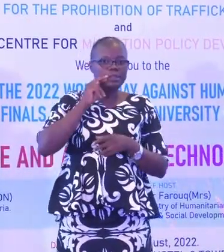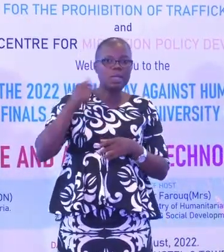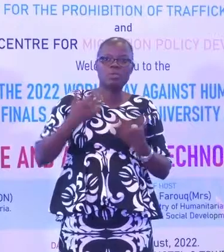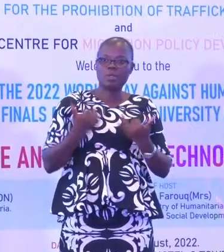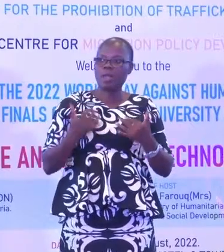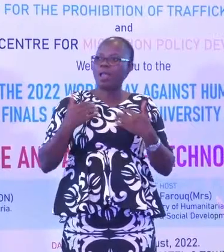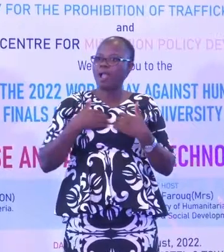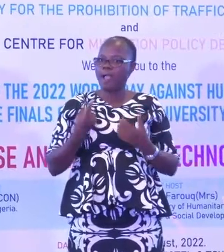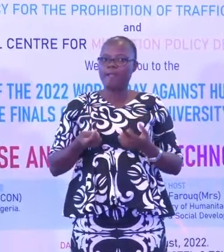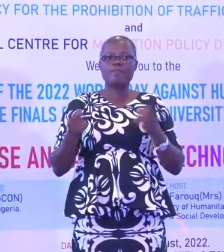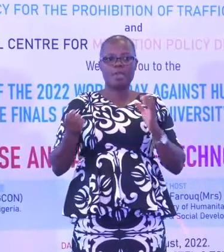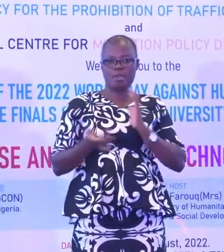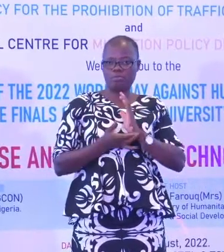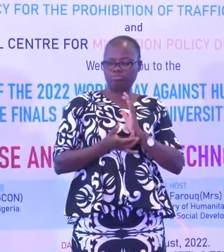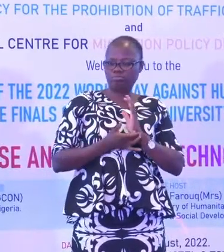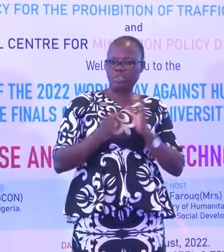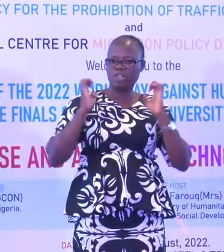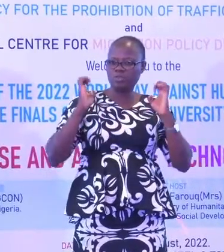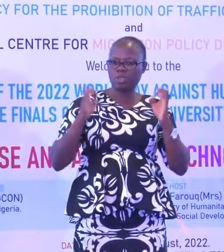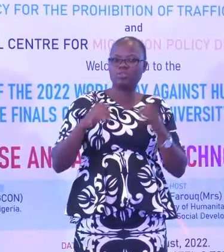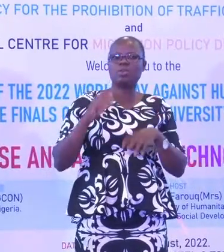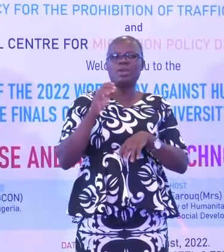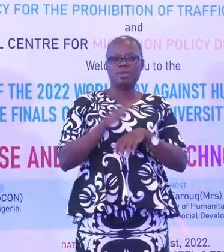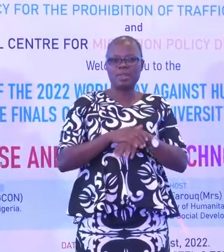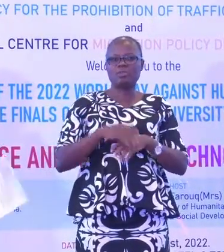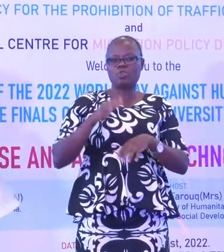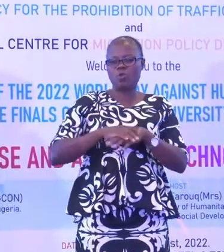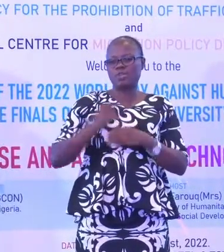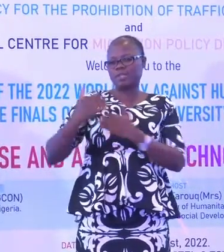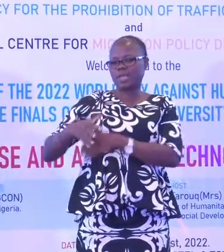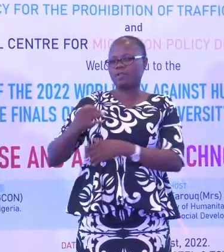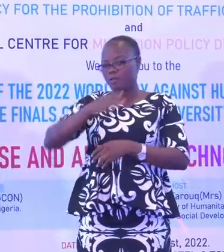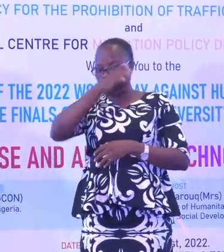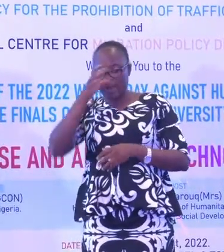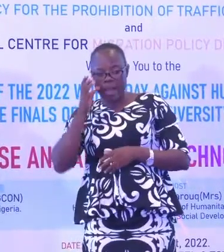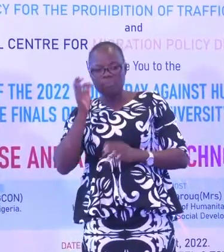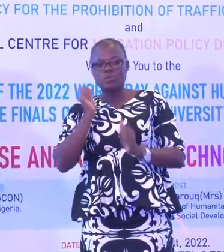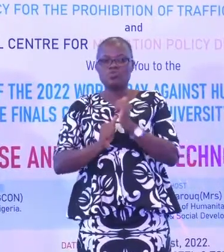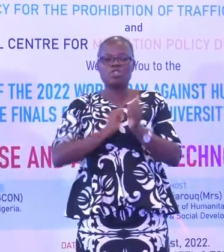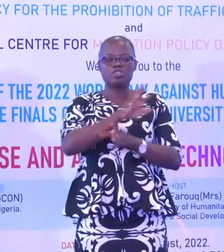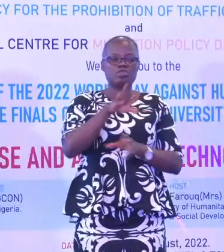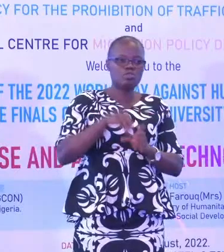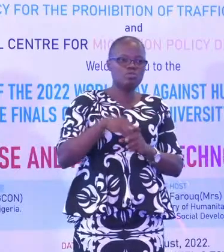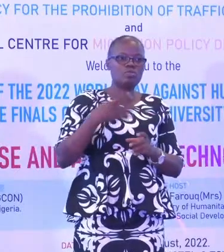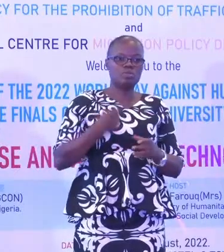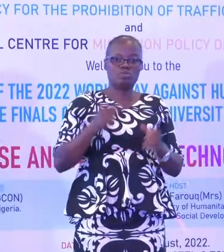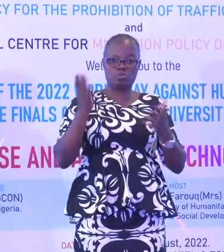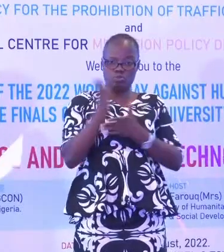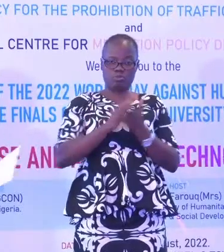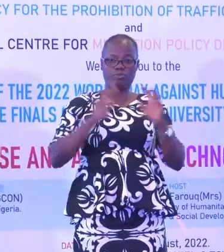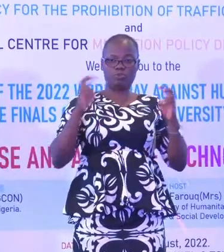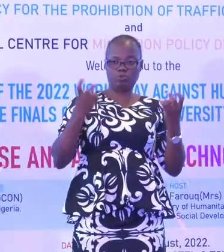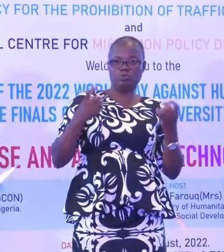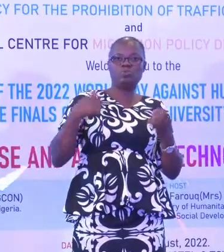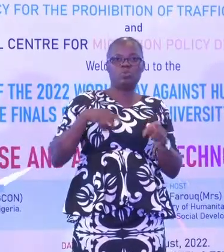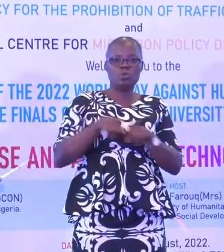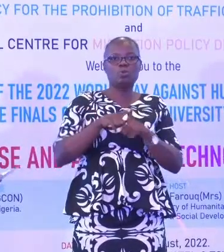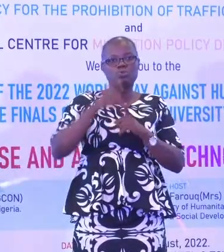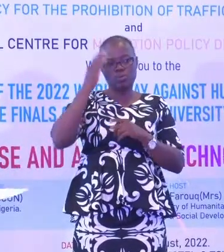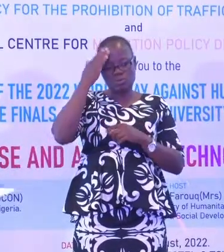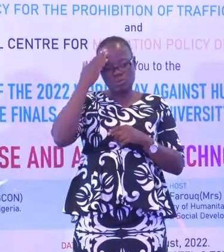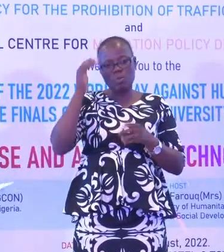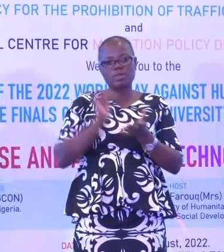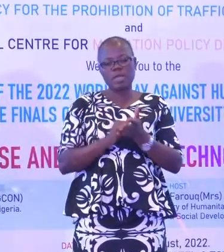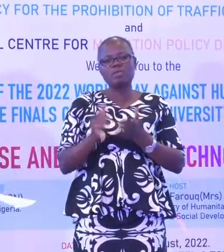have a dedicated person working on cybercrime, which will include this set of issues. We also know, as